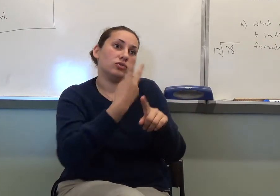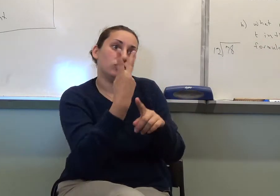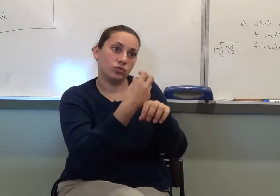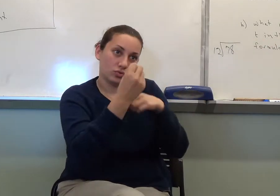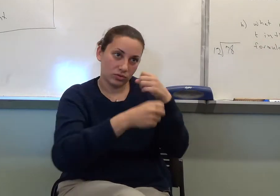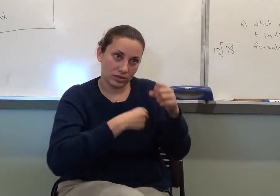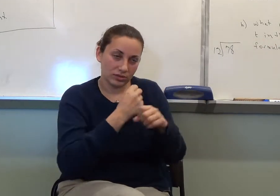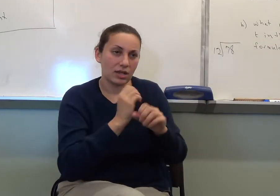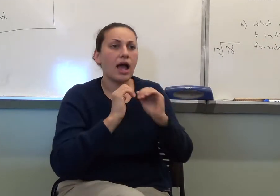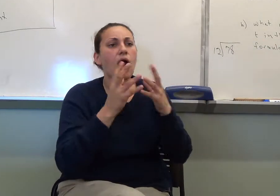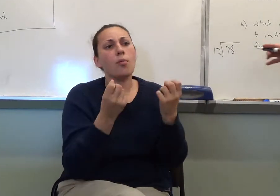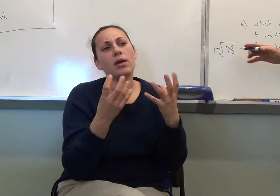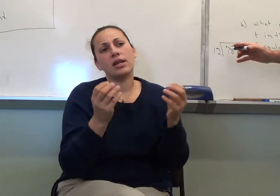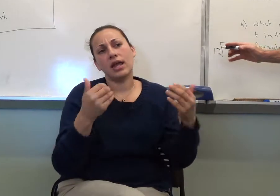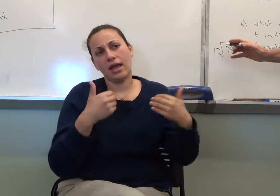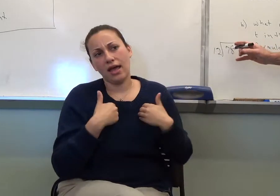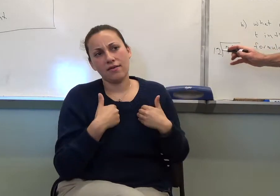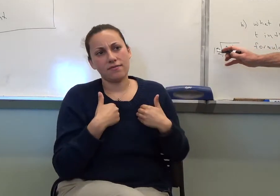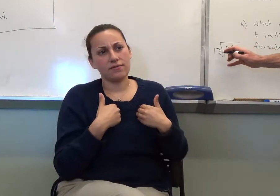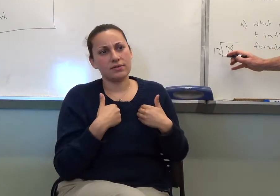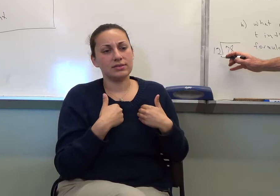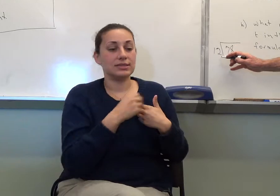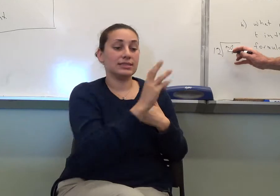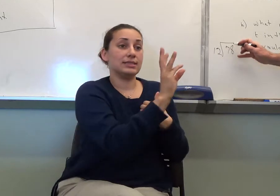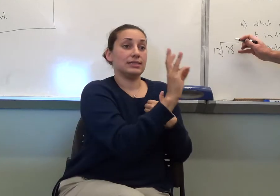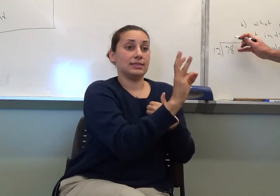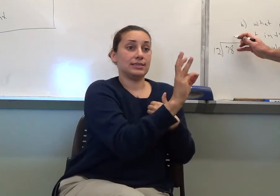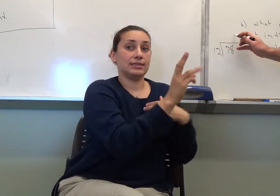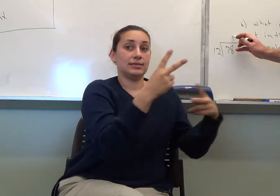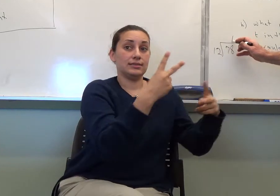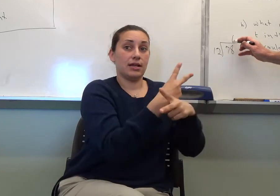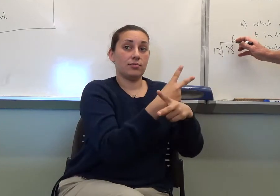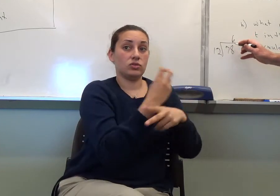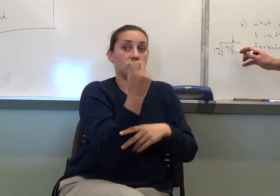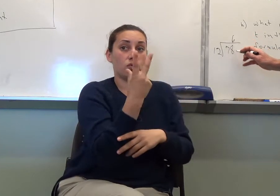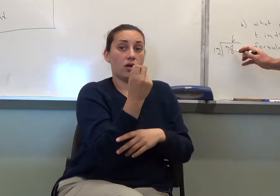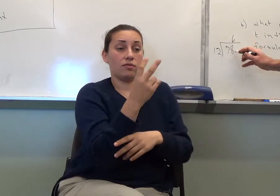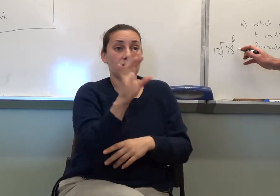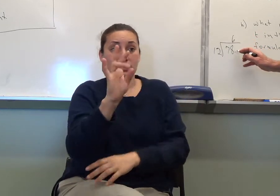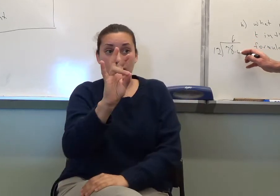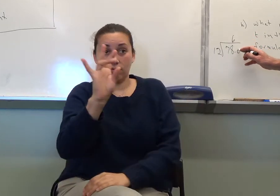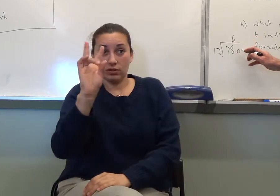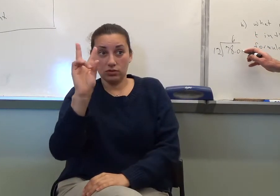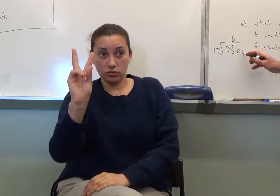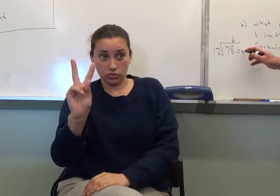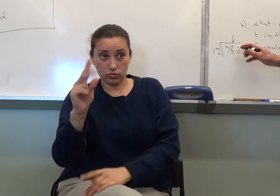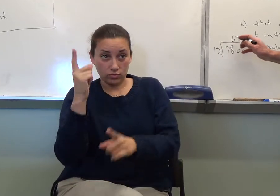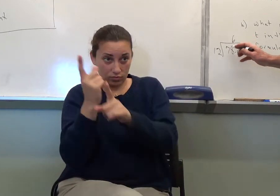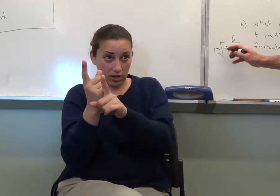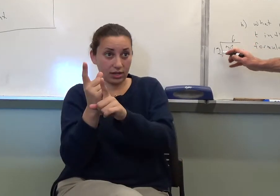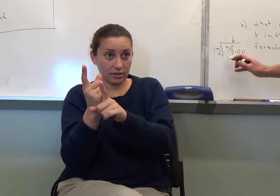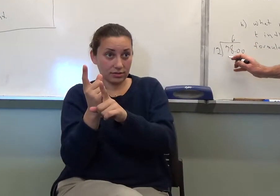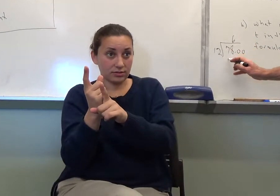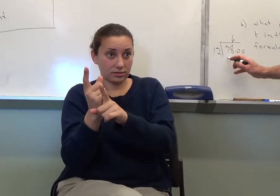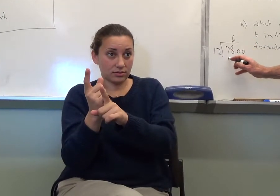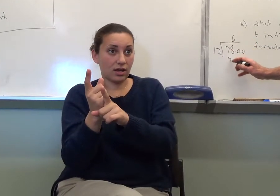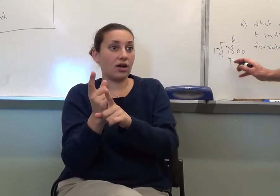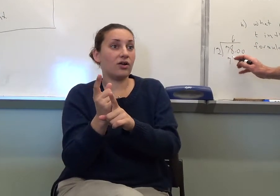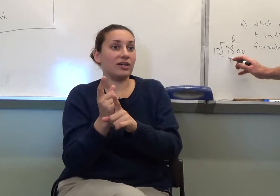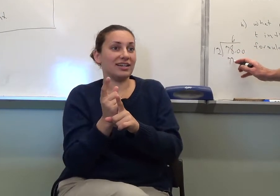are we going to get? Well, 6 times 12 is 72, right? So if we put a thing here, so that we have a 72. Oh, I got